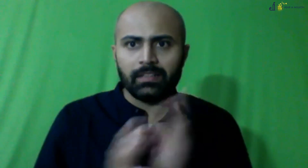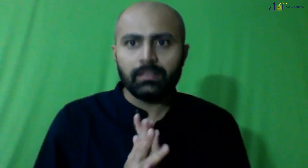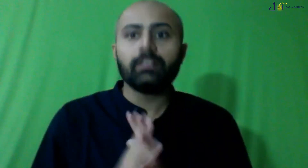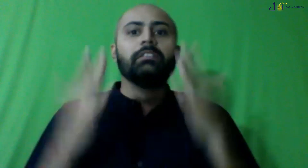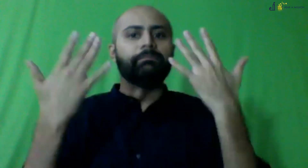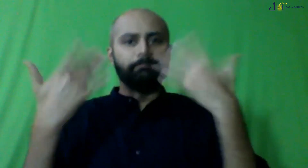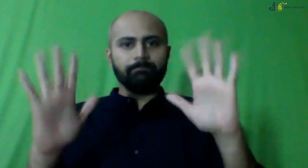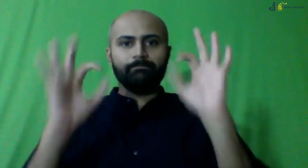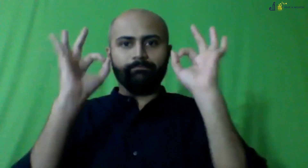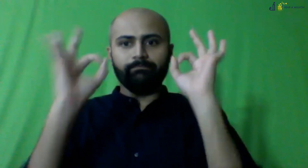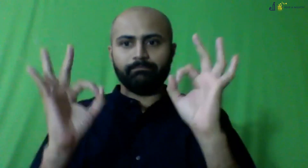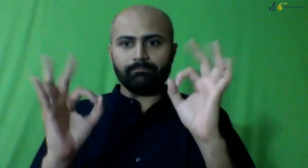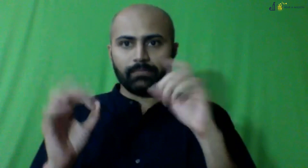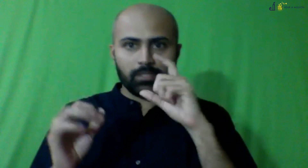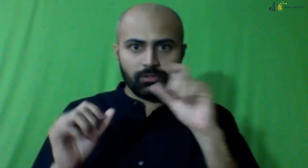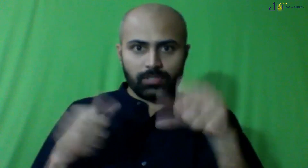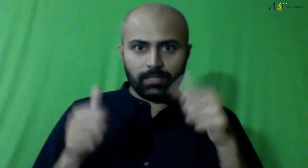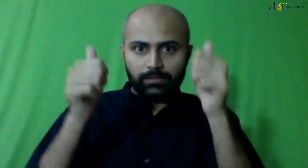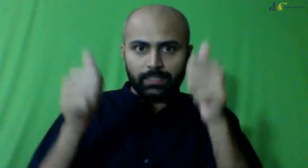47 people,